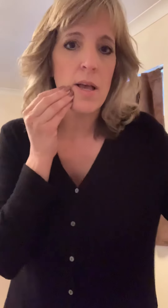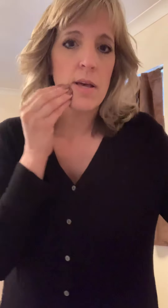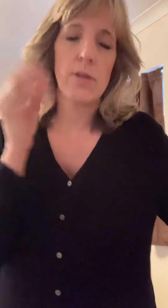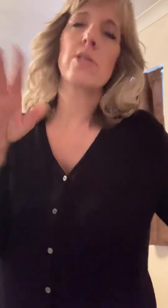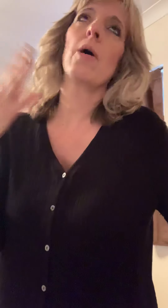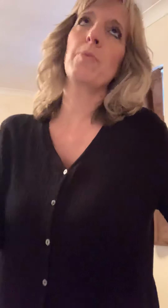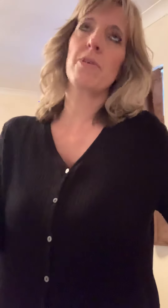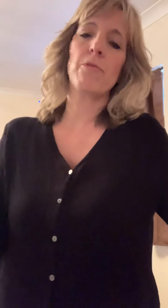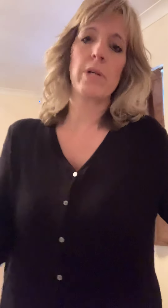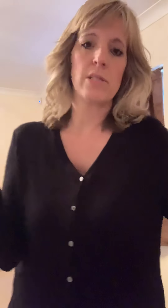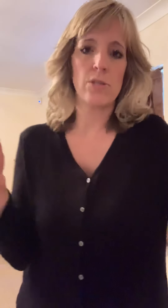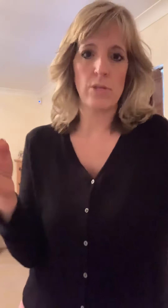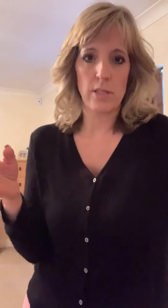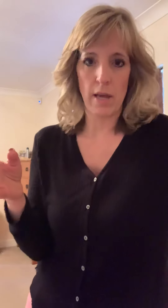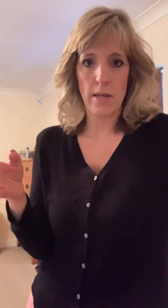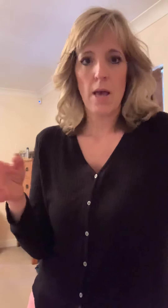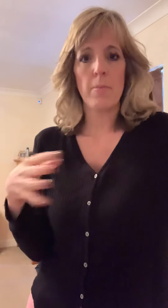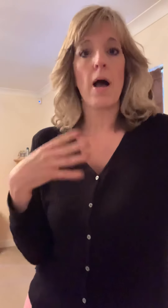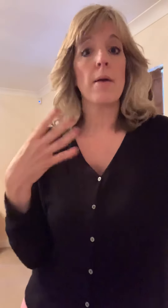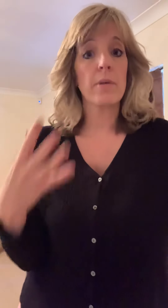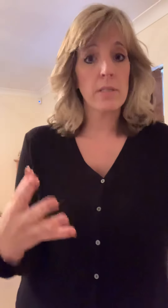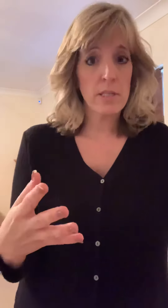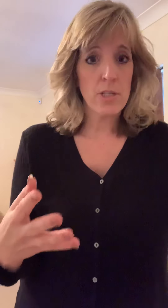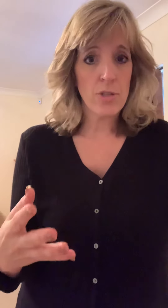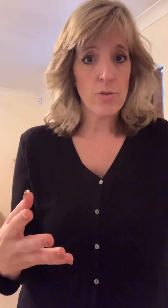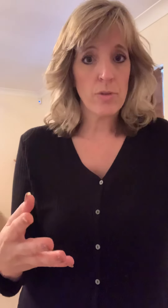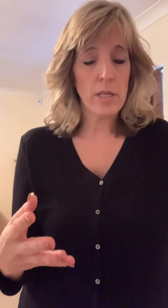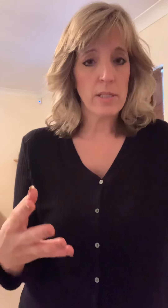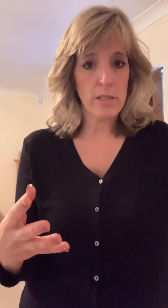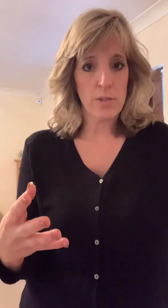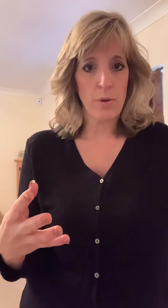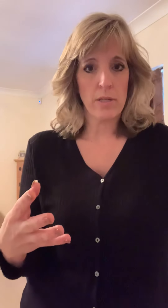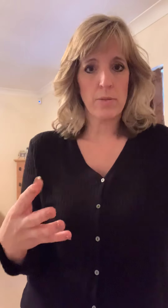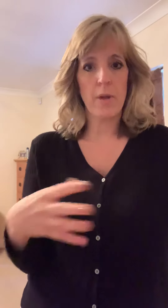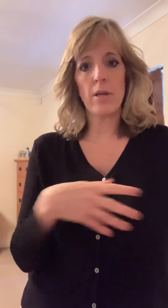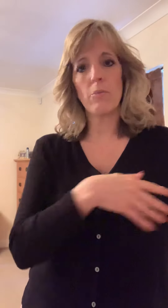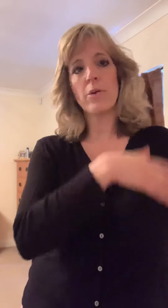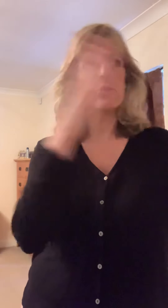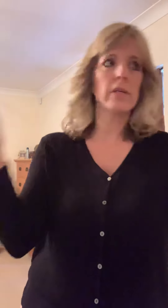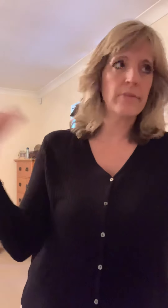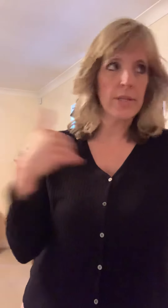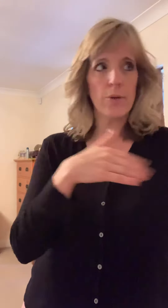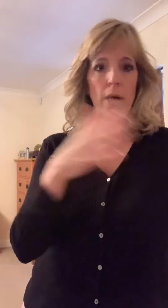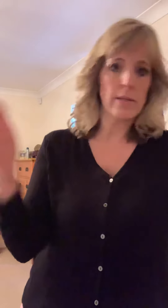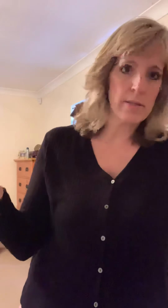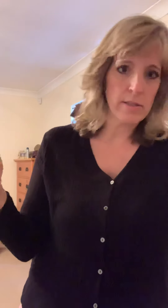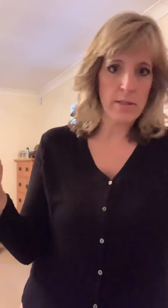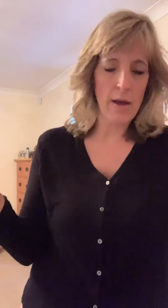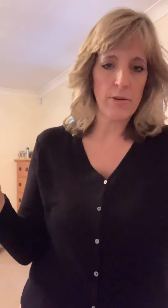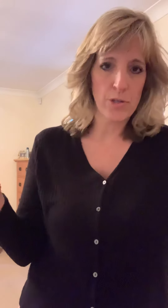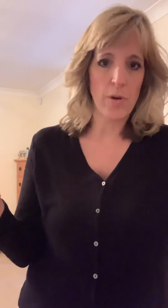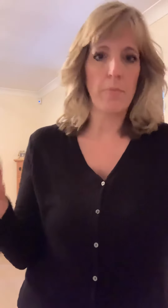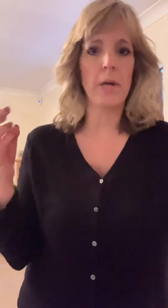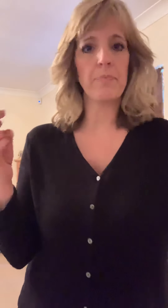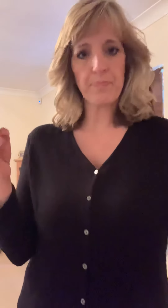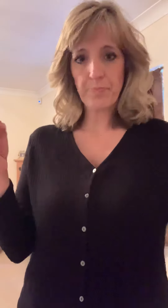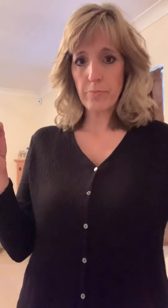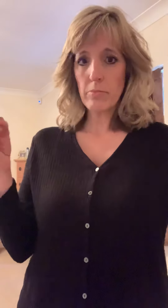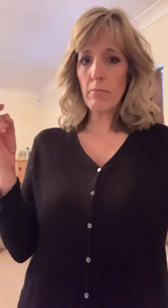There's a couple different ways to do this sign, but I'm gonna teach you the easiest one. Depending on where you live in the US is how you do it, but